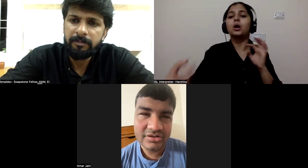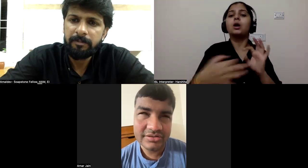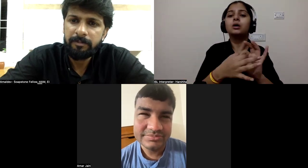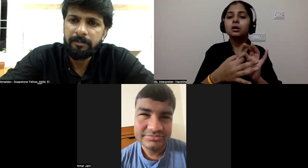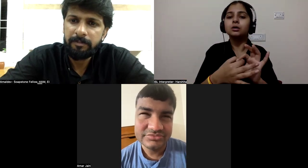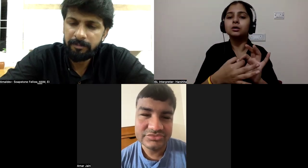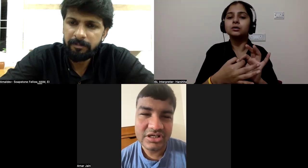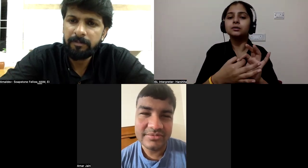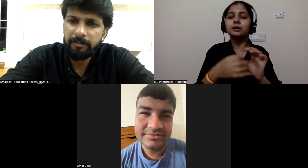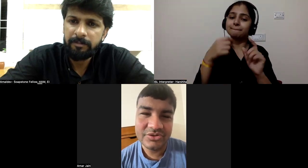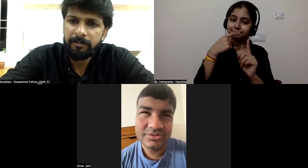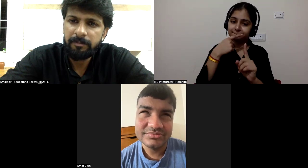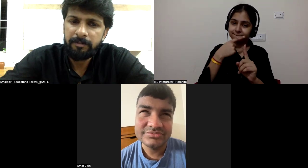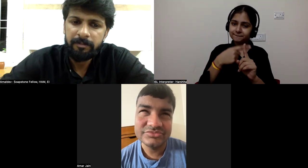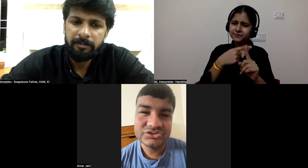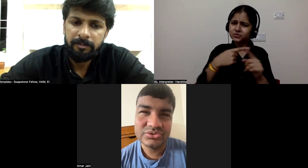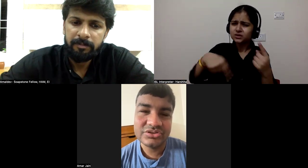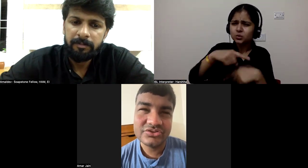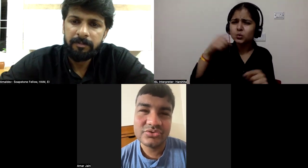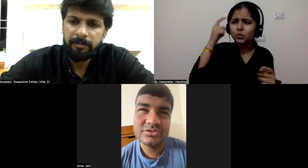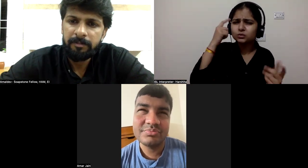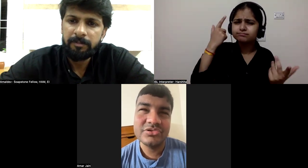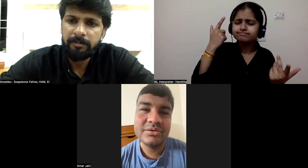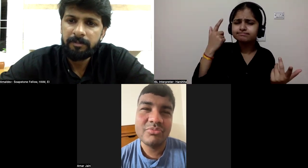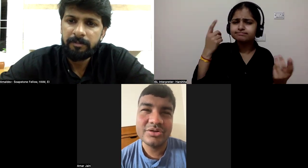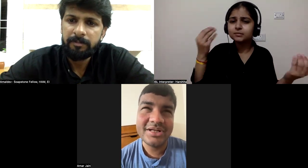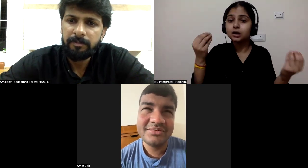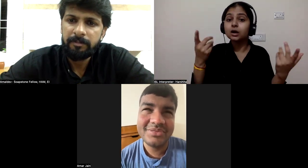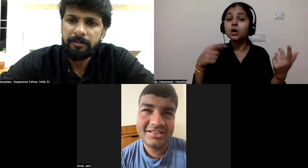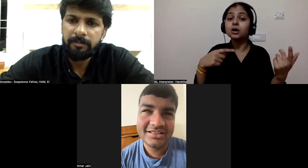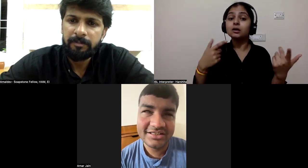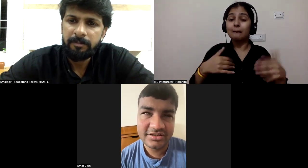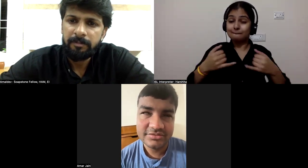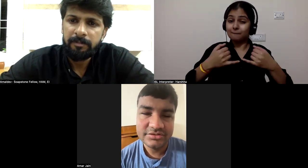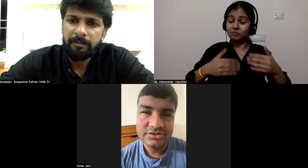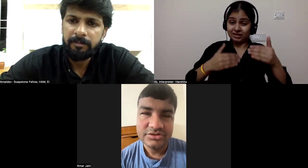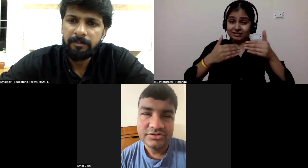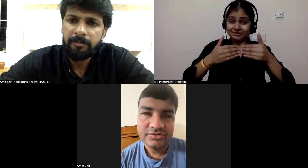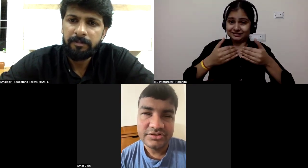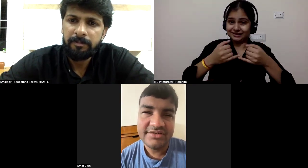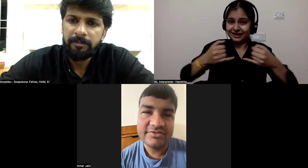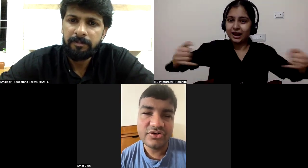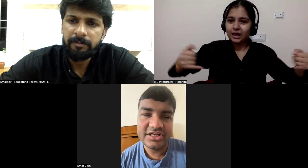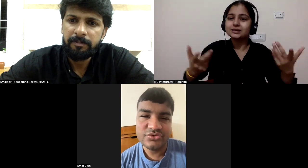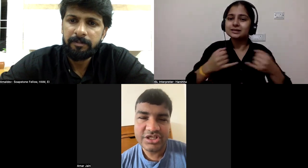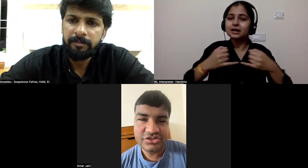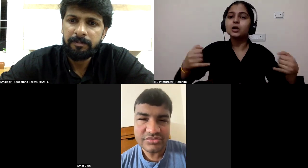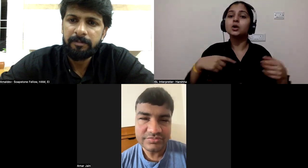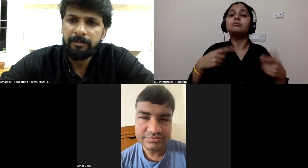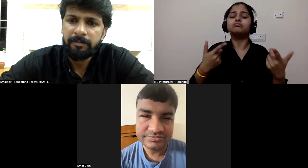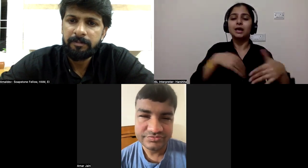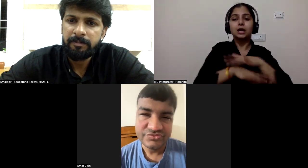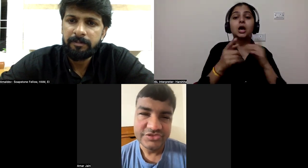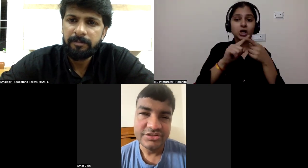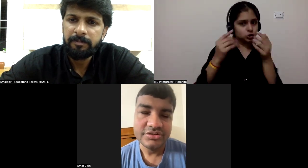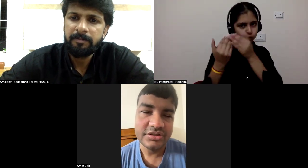And you know, so the bottom line being that even for education,